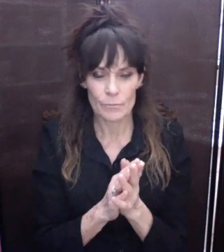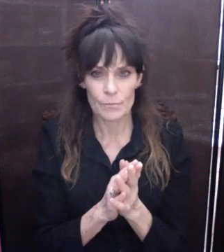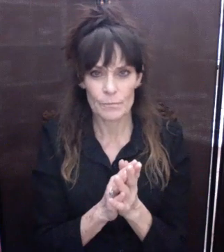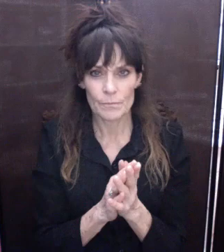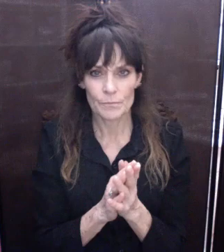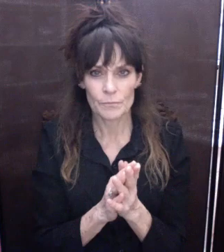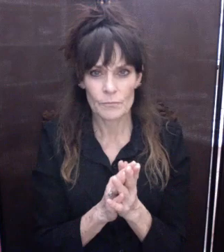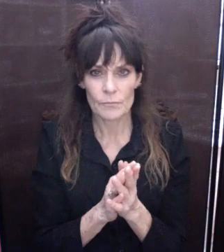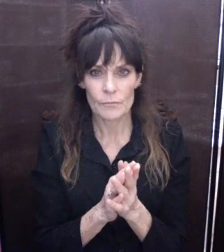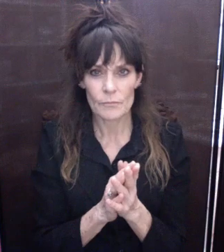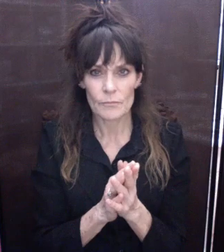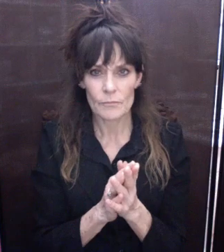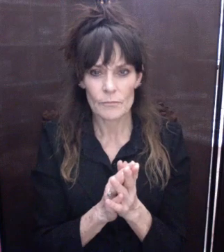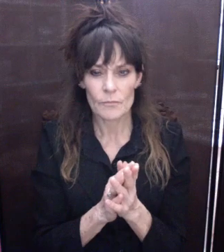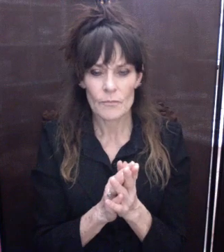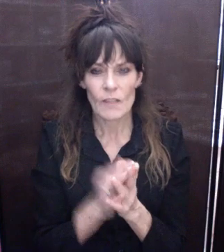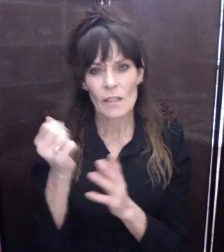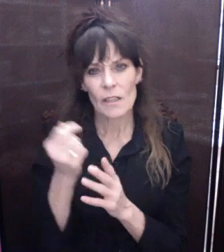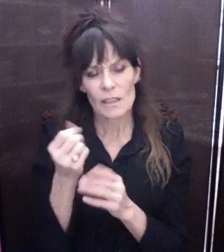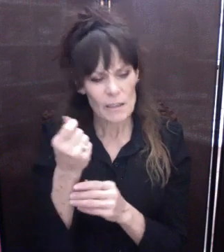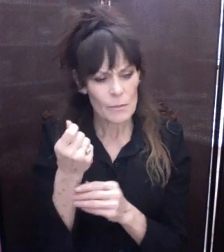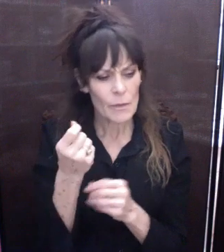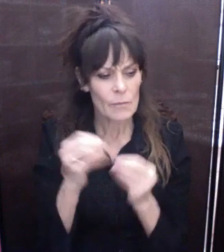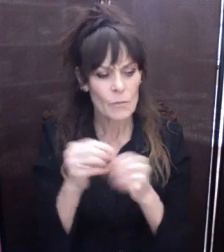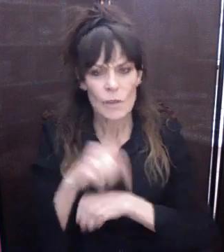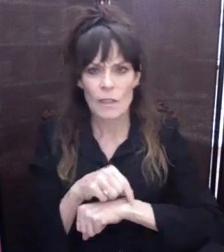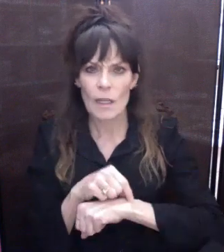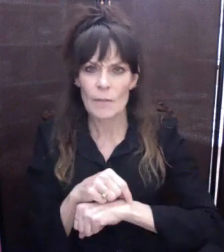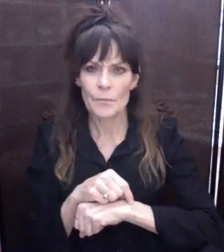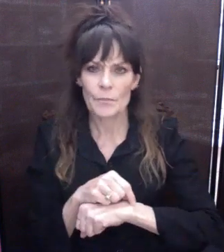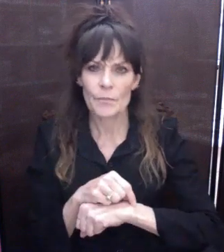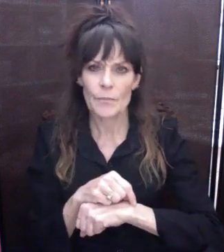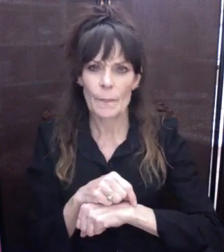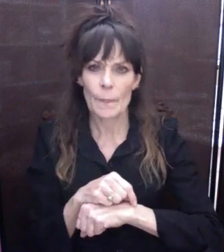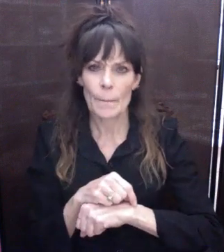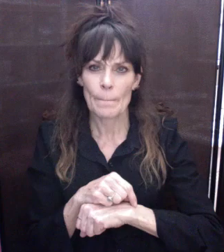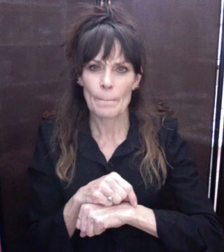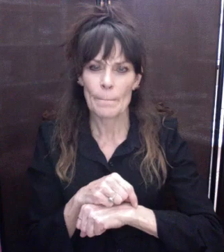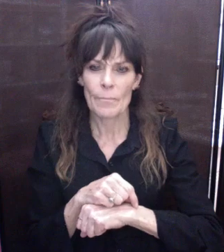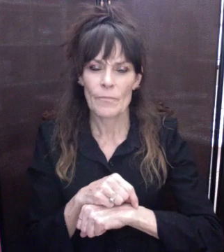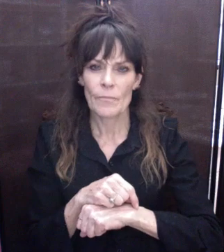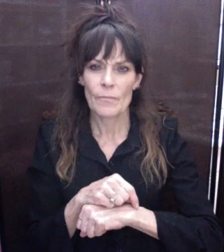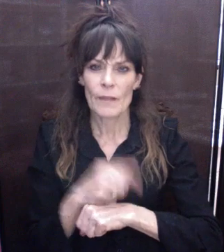You know, I've got a bit more time, and the break then, okay, why sponsor